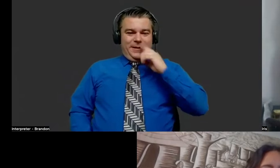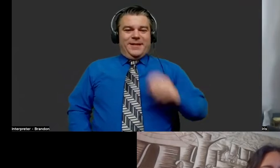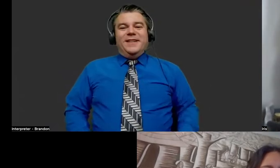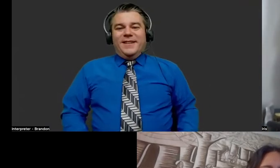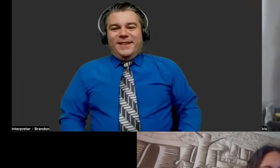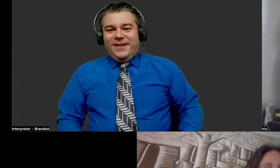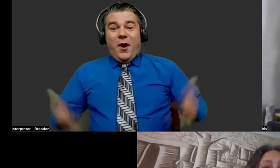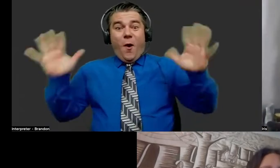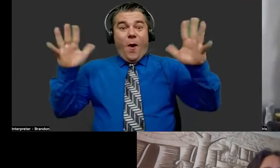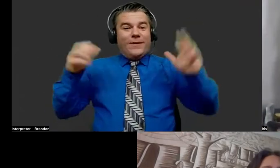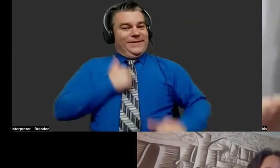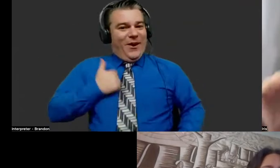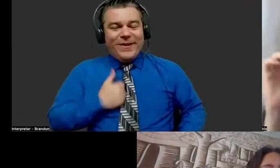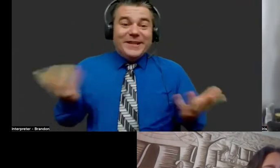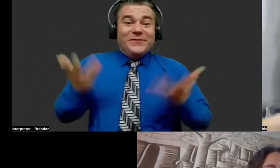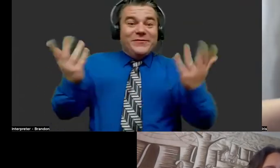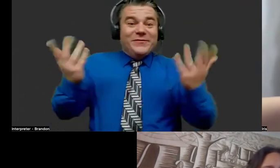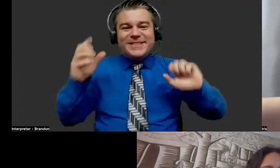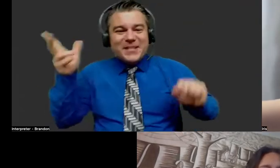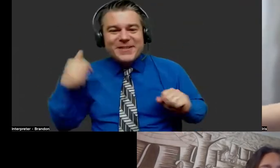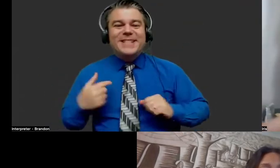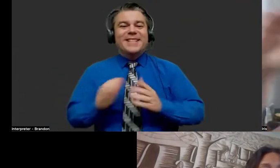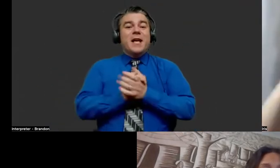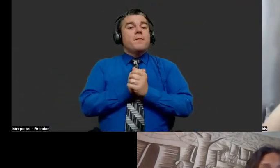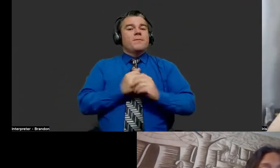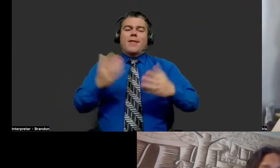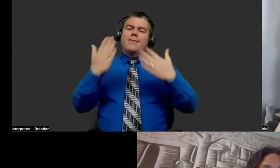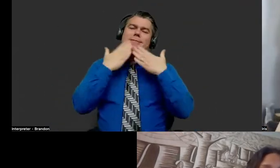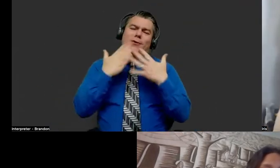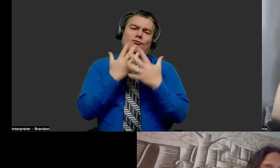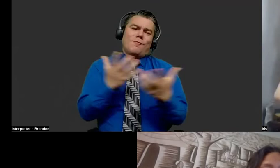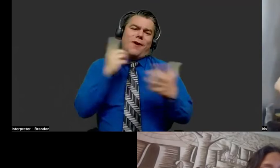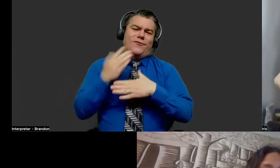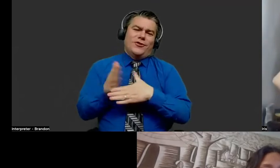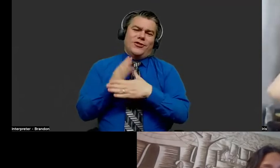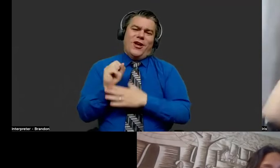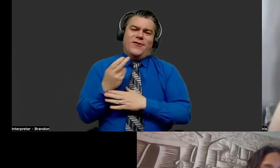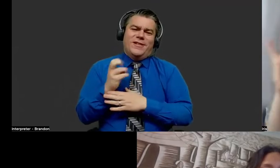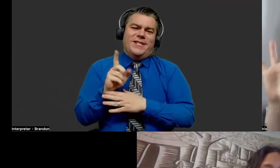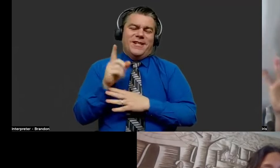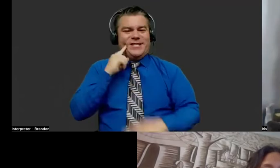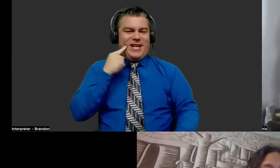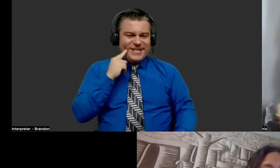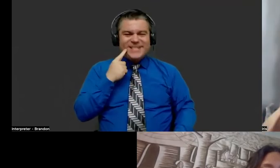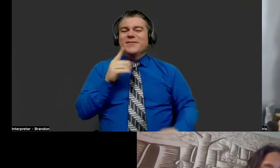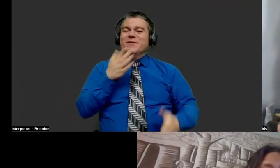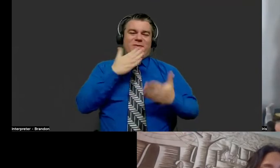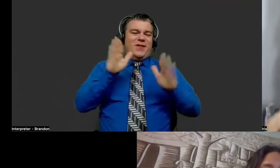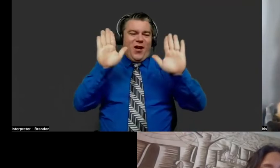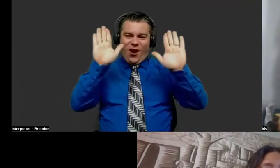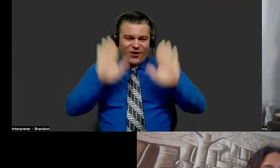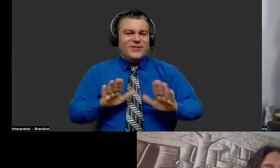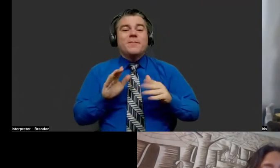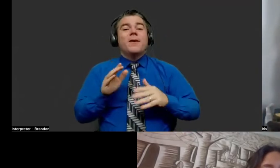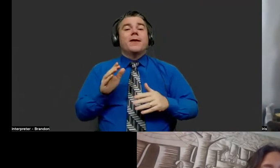Woo, sorry, here I am. Thank you so much for sharing, Sheila. That is awesome. Yes, guys, when you step in,